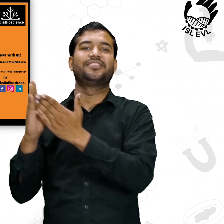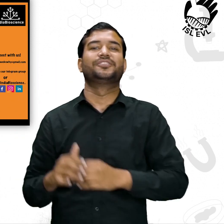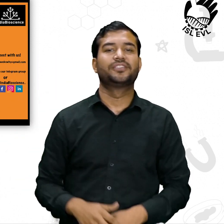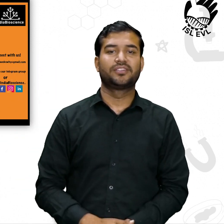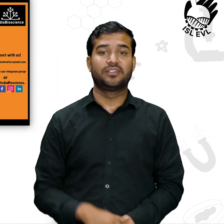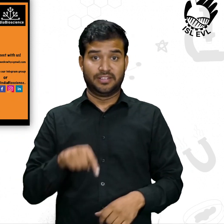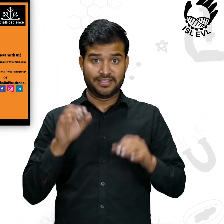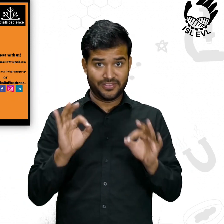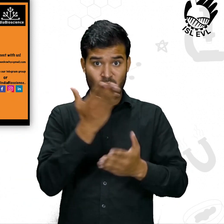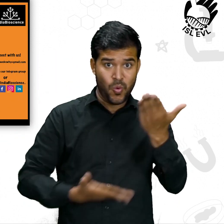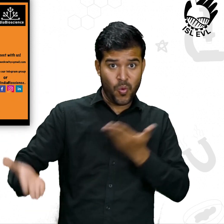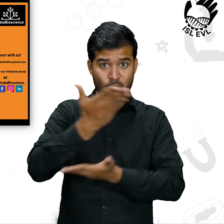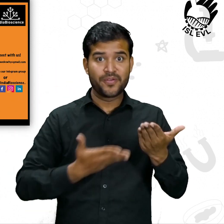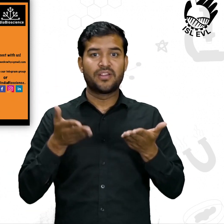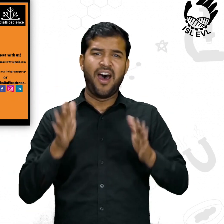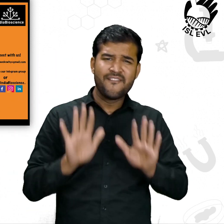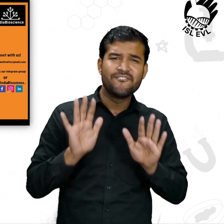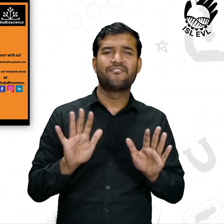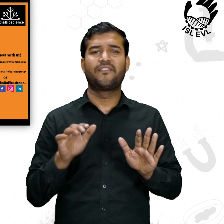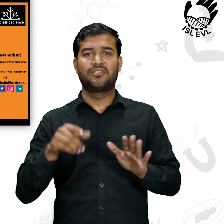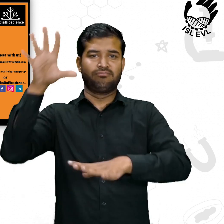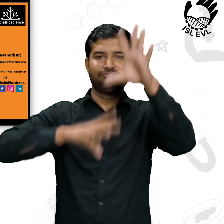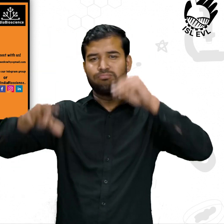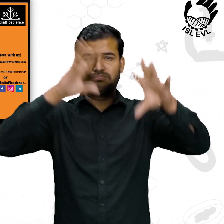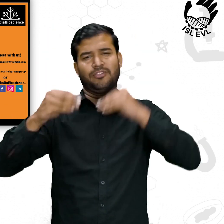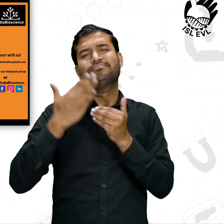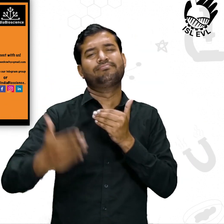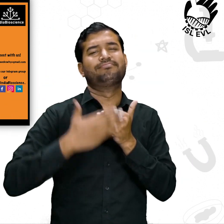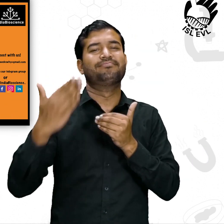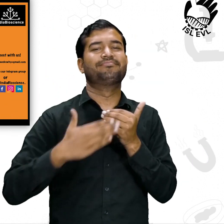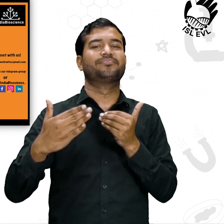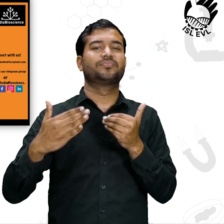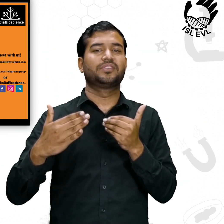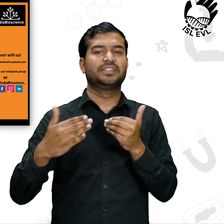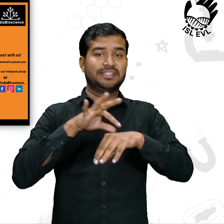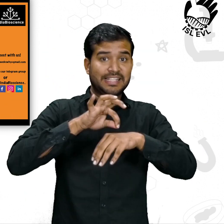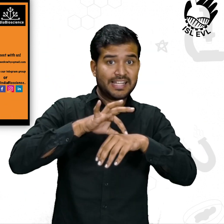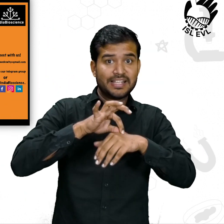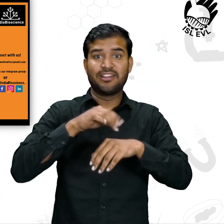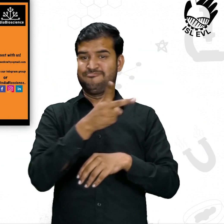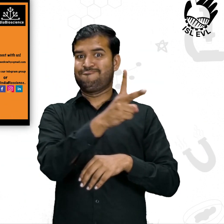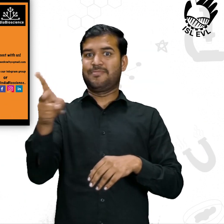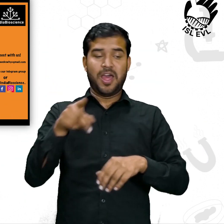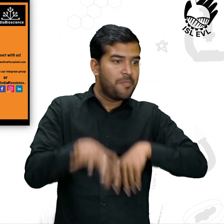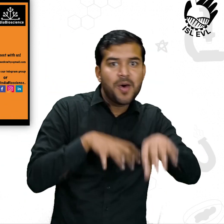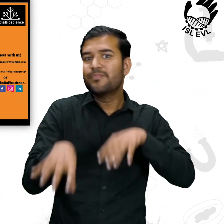As we always say, we are still learning a lot about tiger stripes and patterns on animal skins